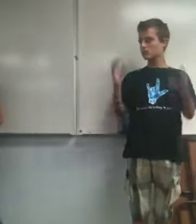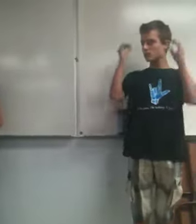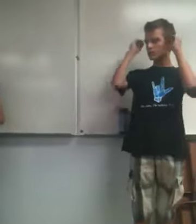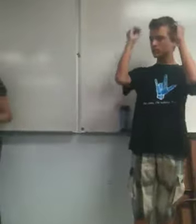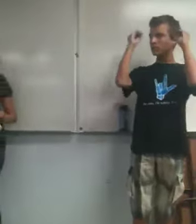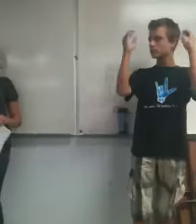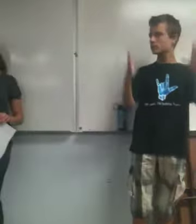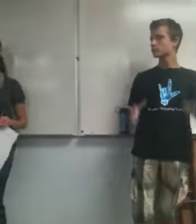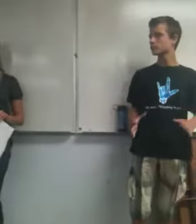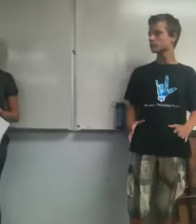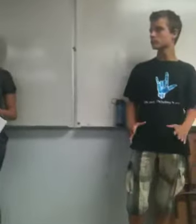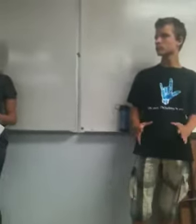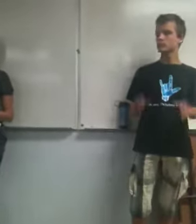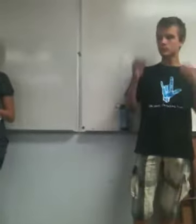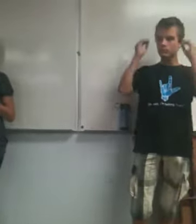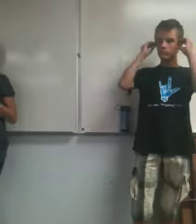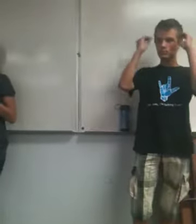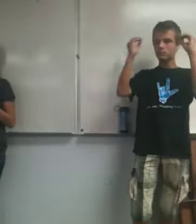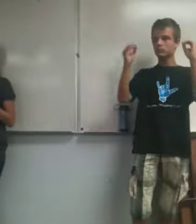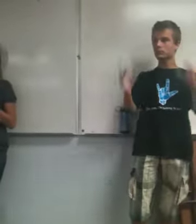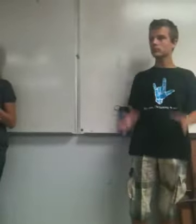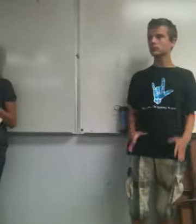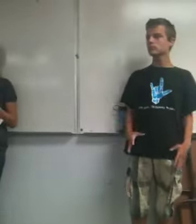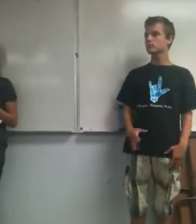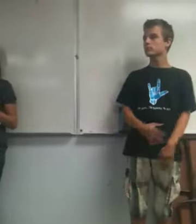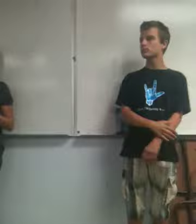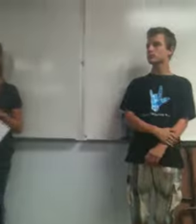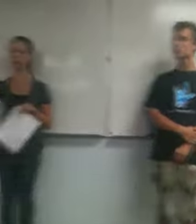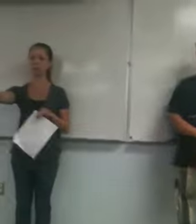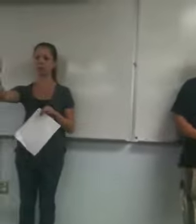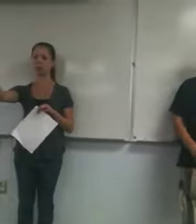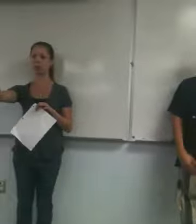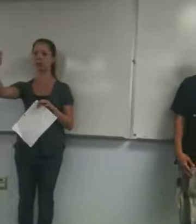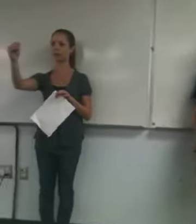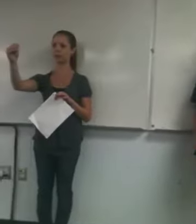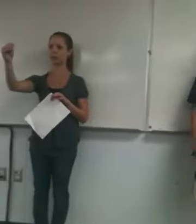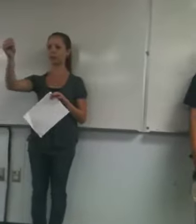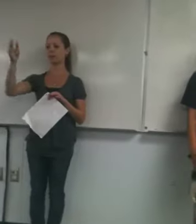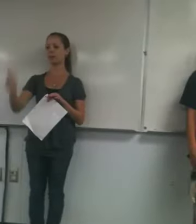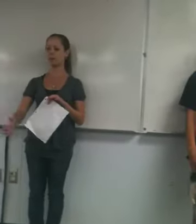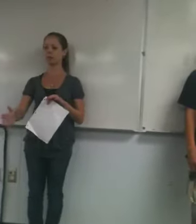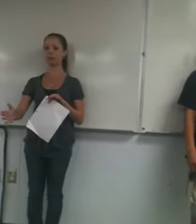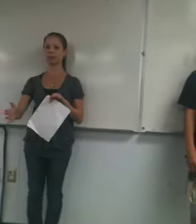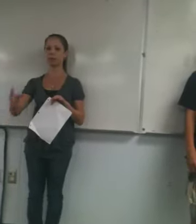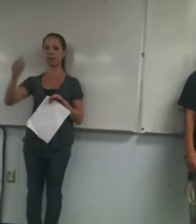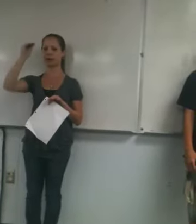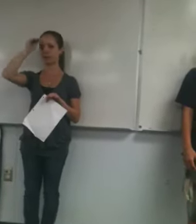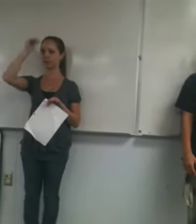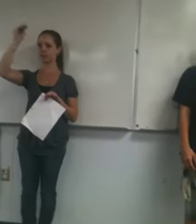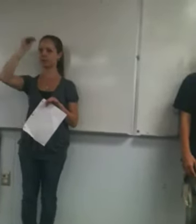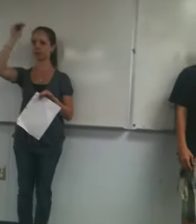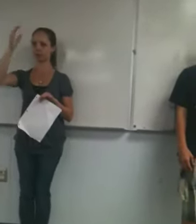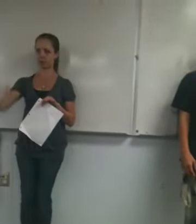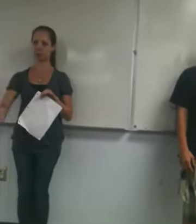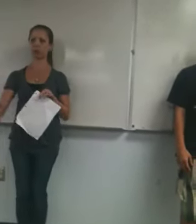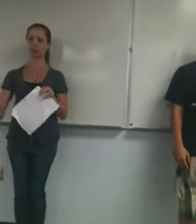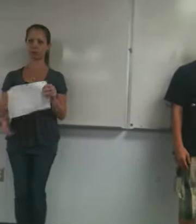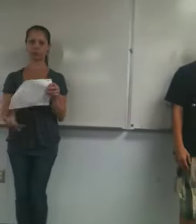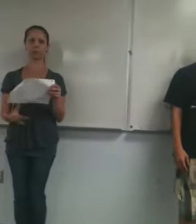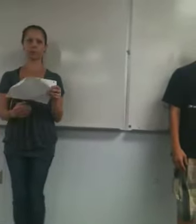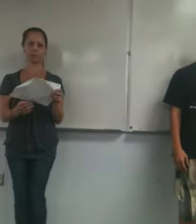Teacher. So like the teacher's taking the information from her head and putting it to yours. And then the person side.